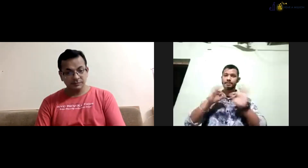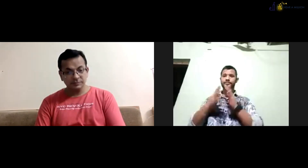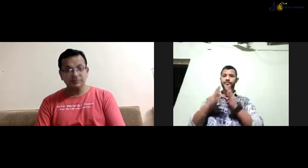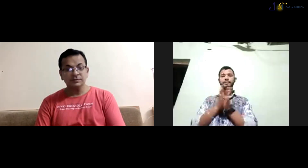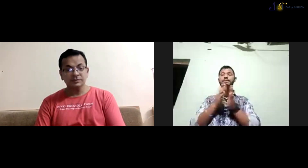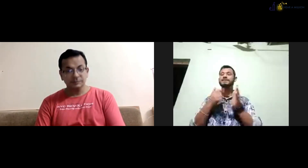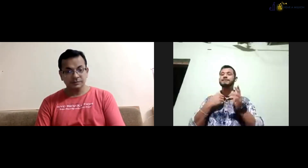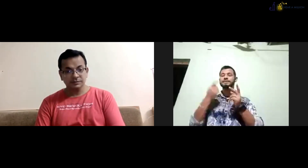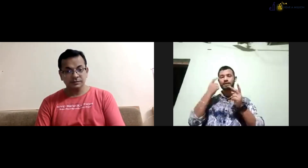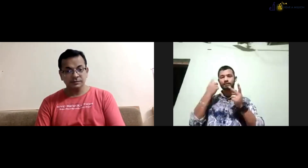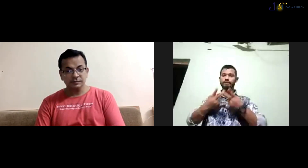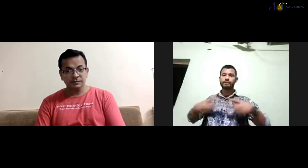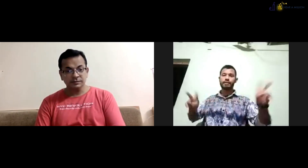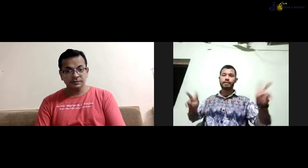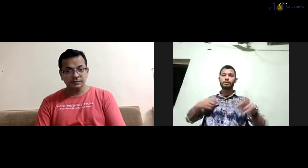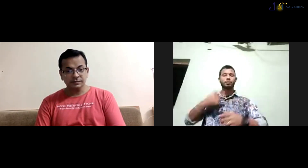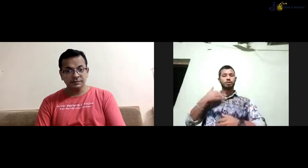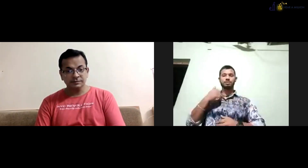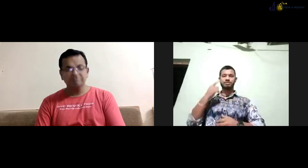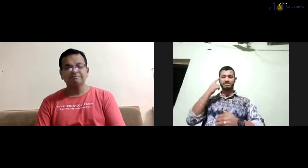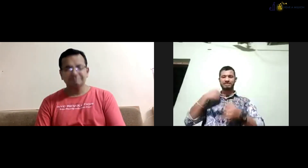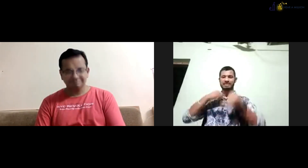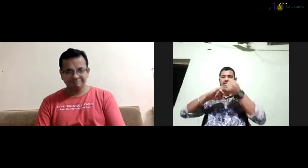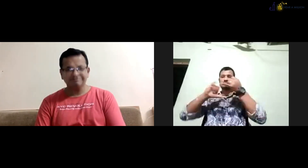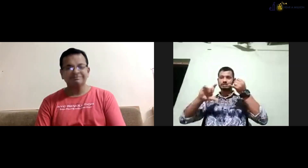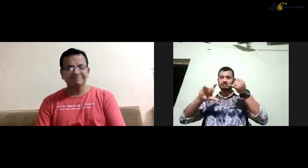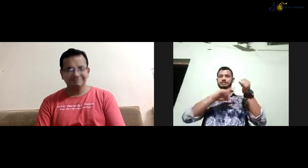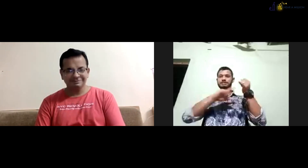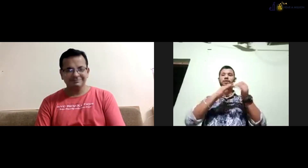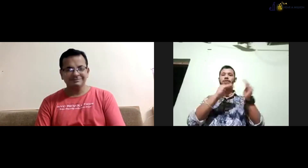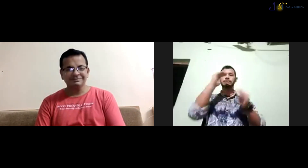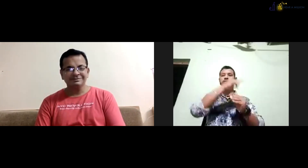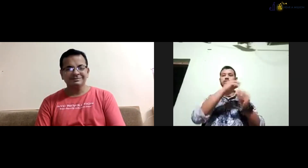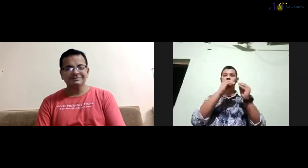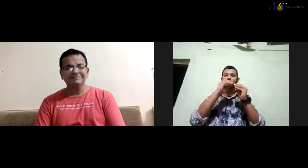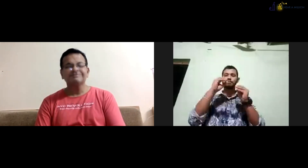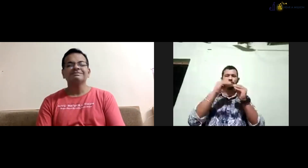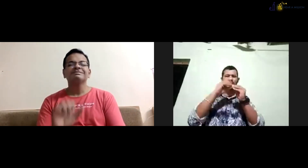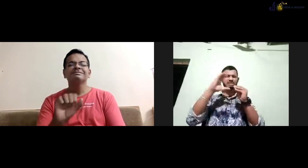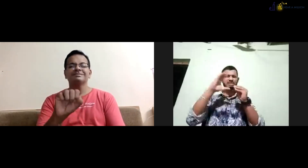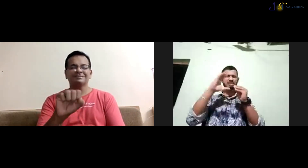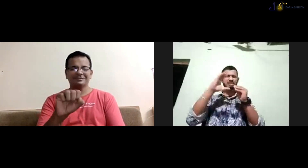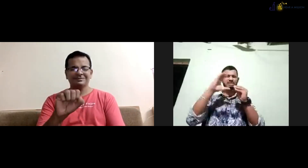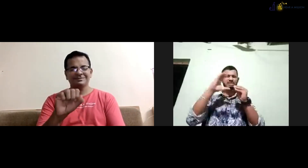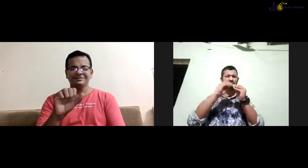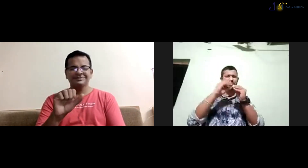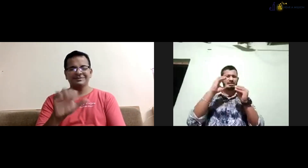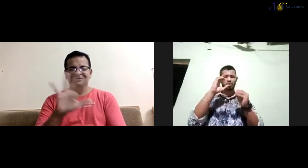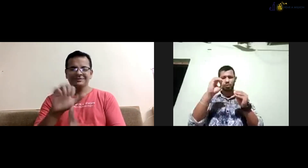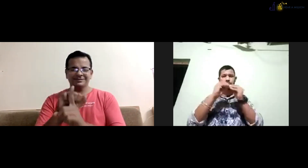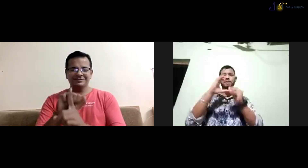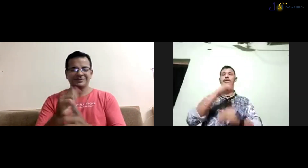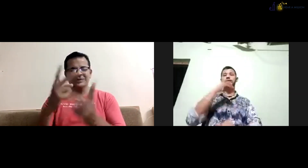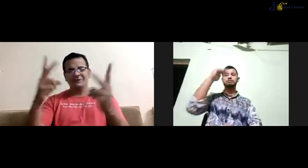only. So her family and my family, we had different thinking. So I am from the scheduled